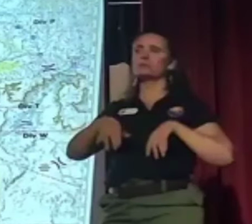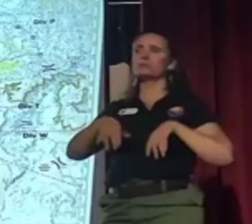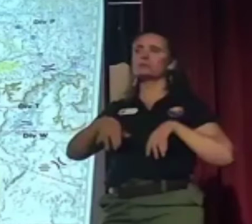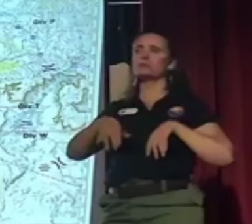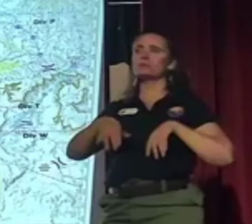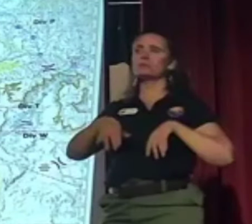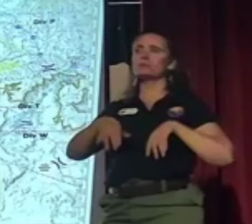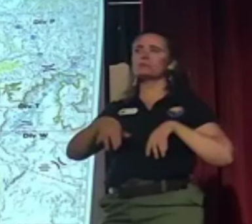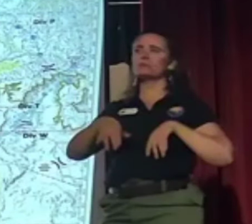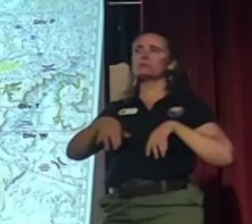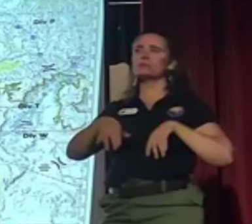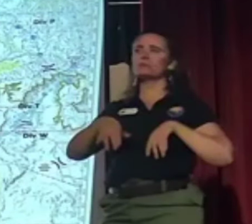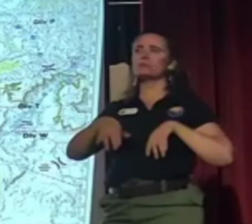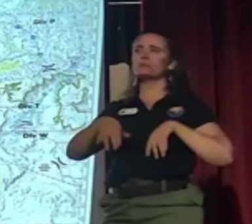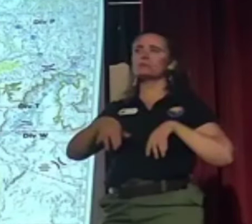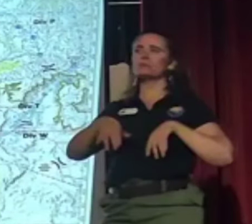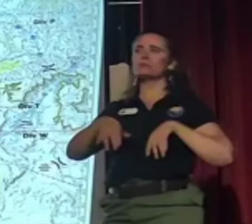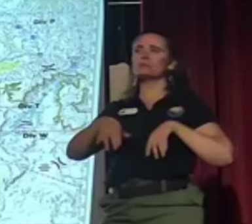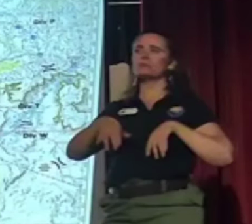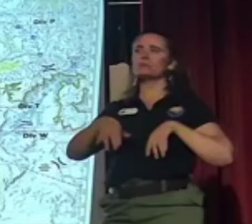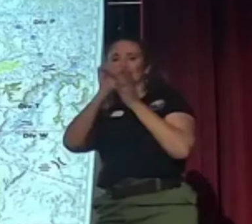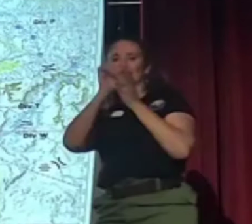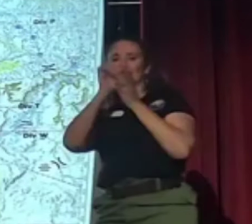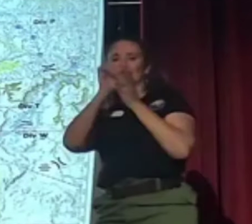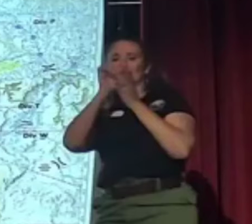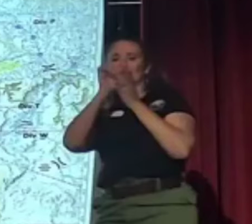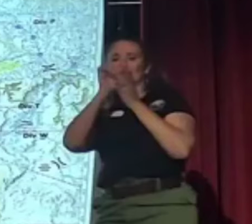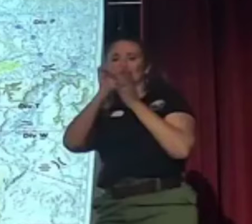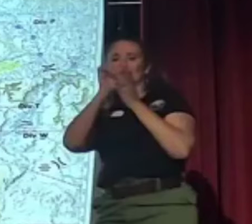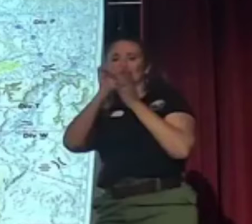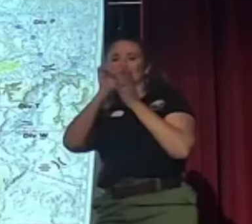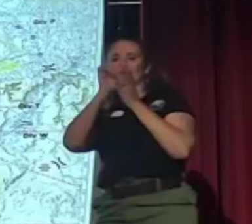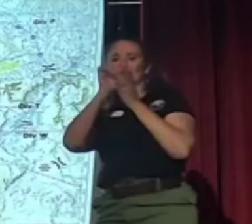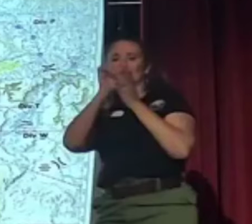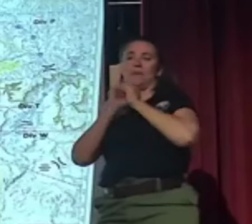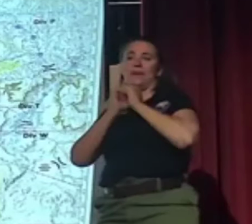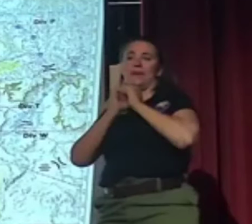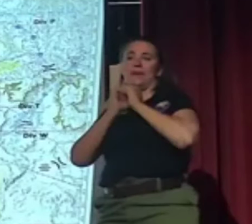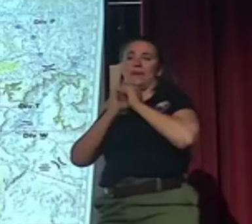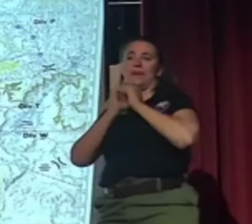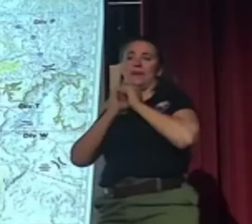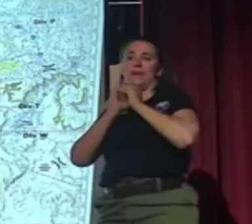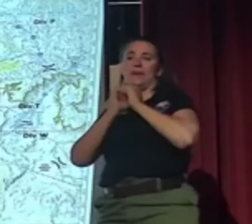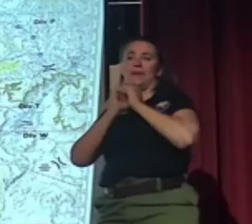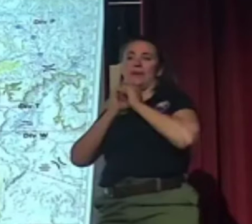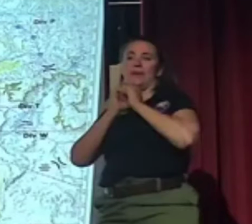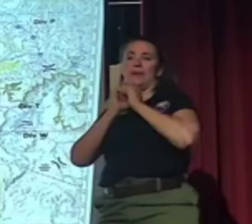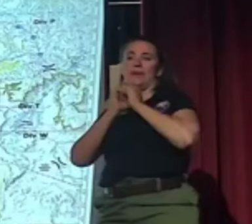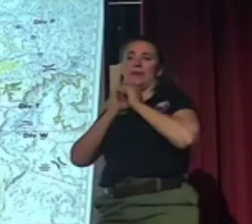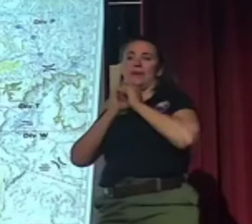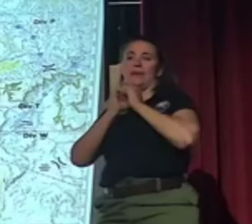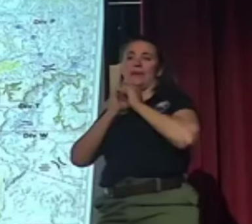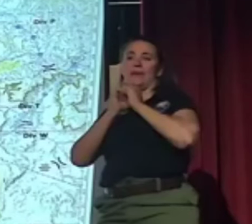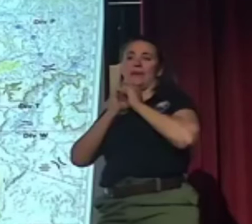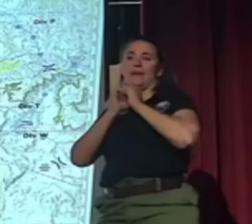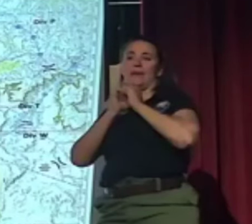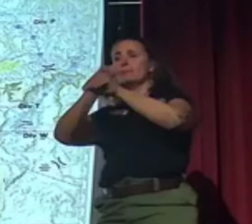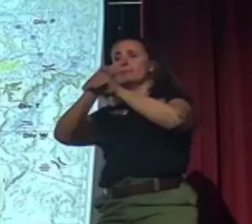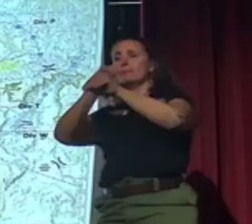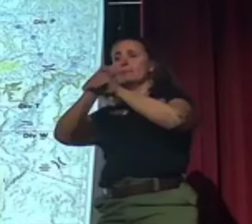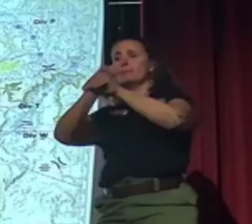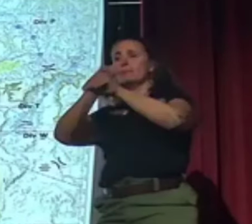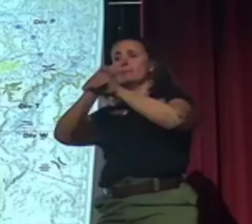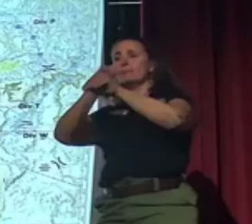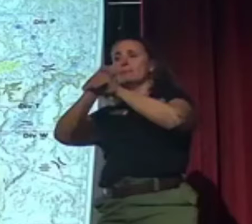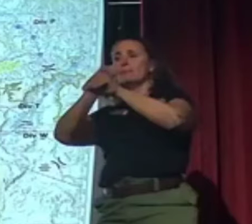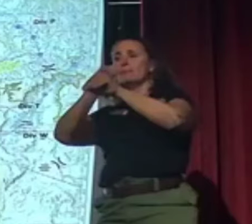here are wanting to put this fire out, wanting to get people back in their homes, and make this a successful